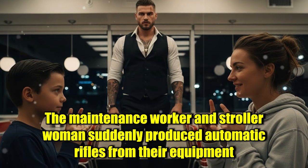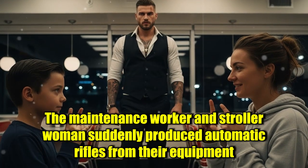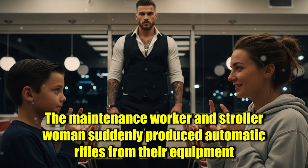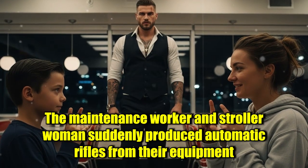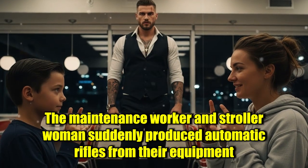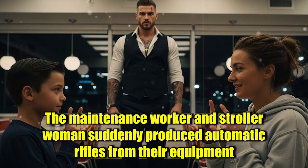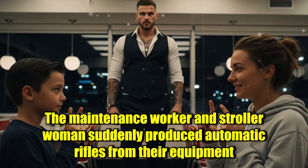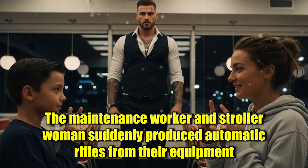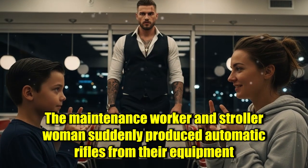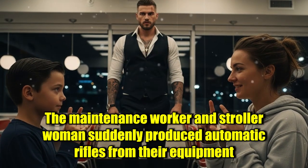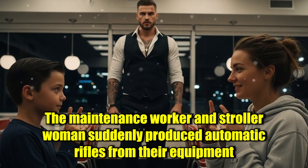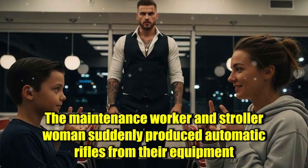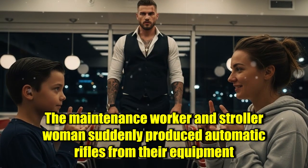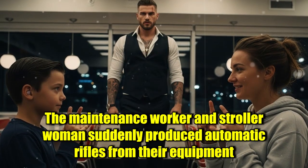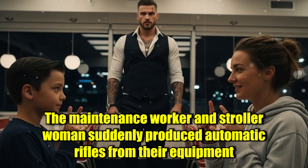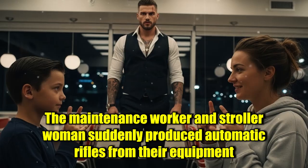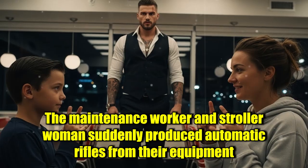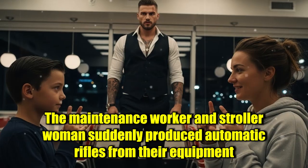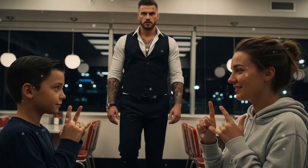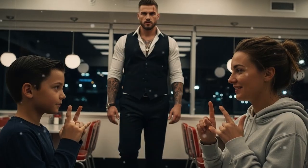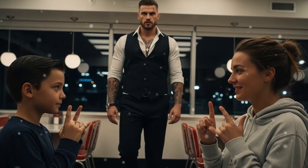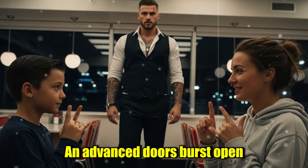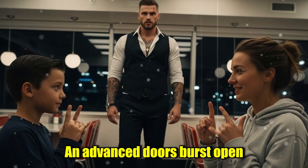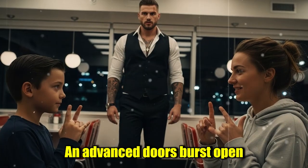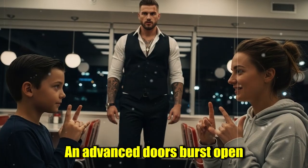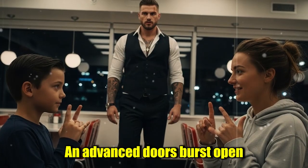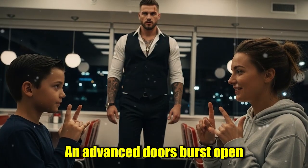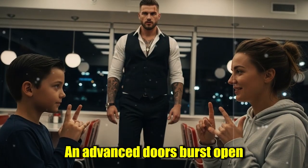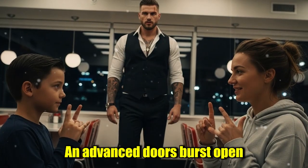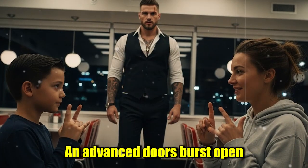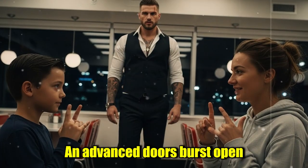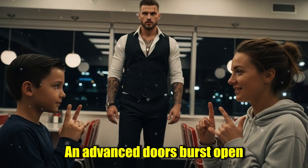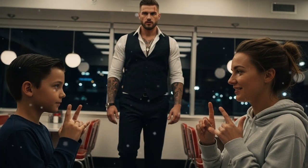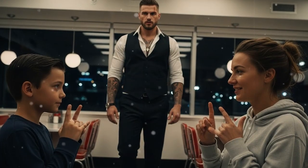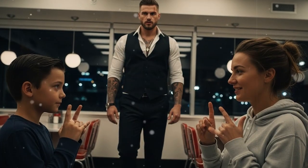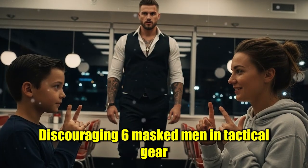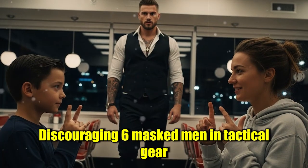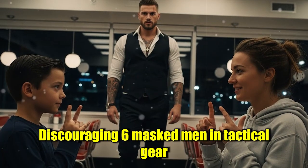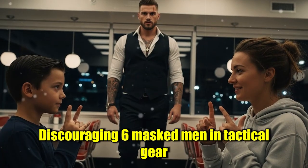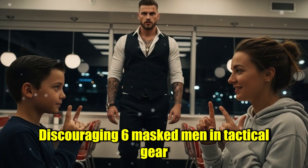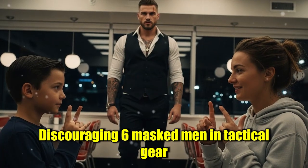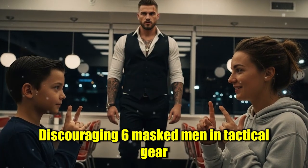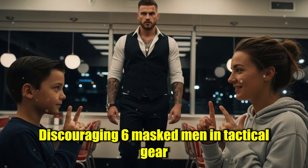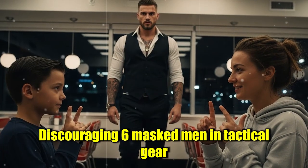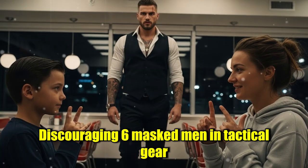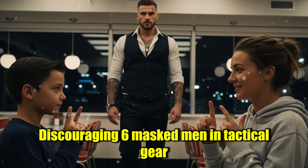woman suddenly produced automatic rifles from their equipment, and the van's doors burst open, disgorging 6 masked men in